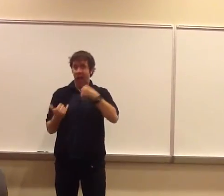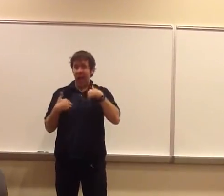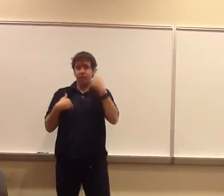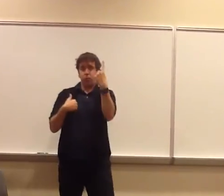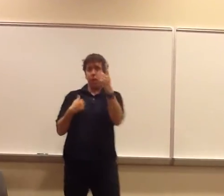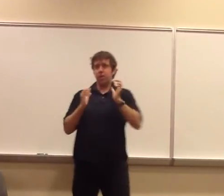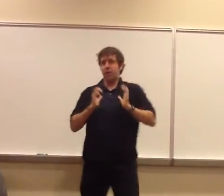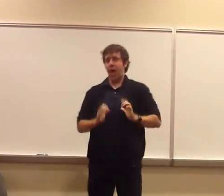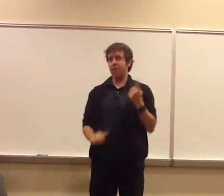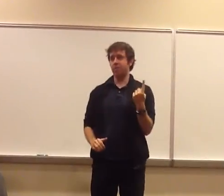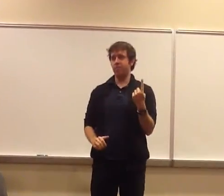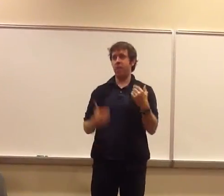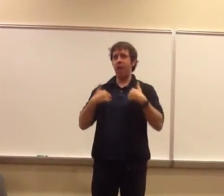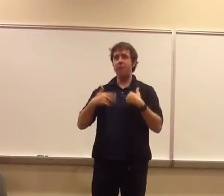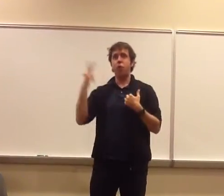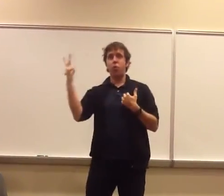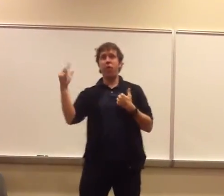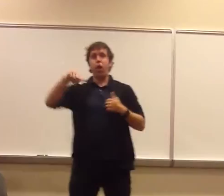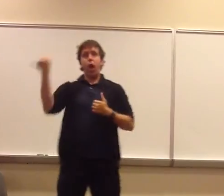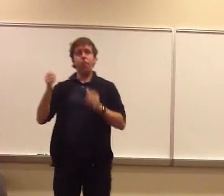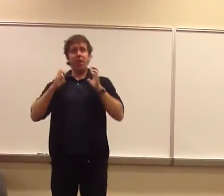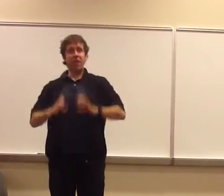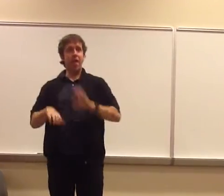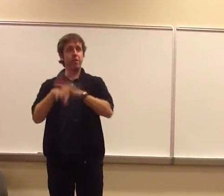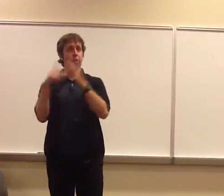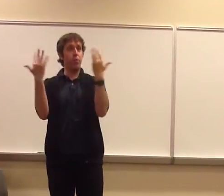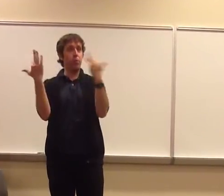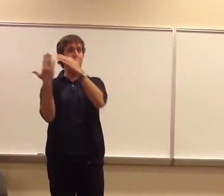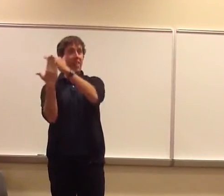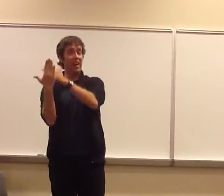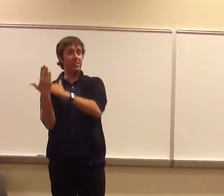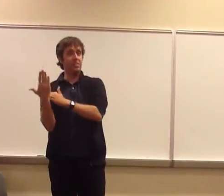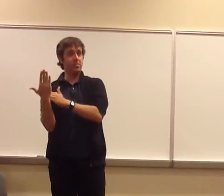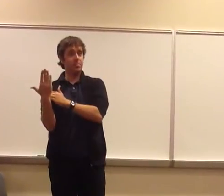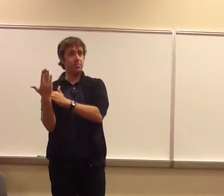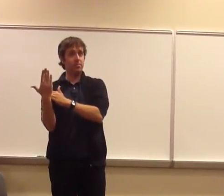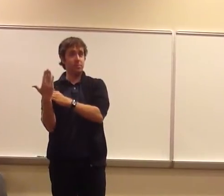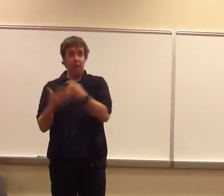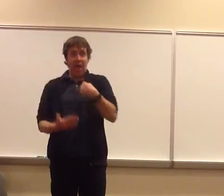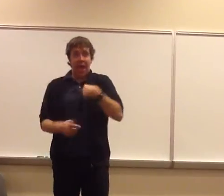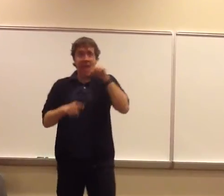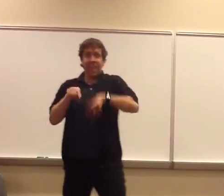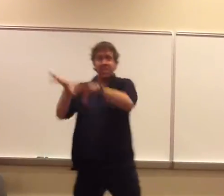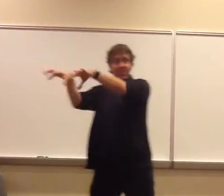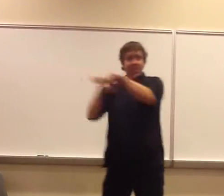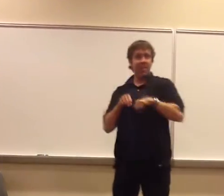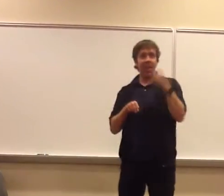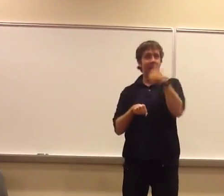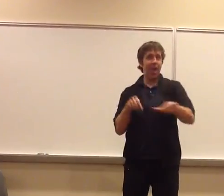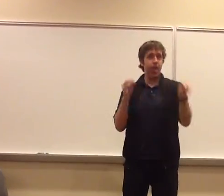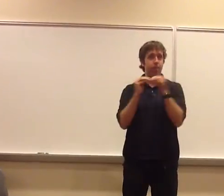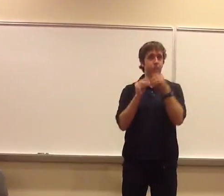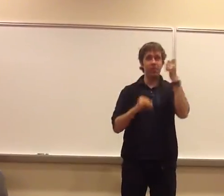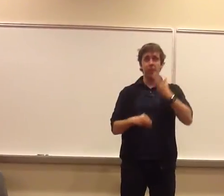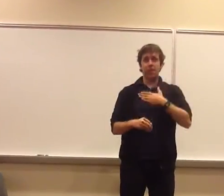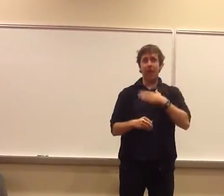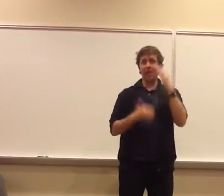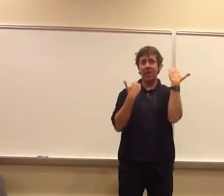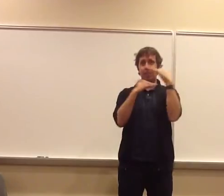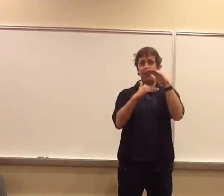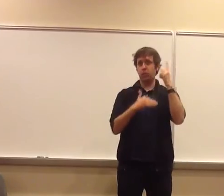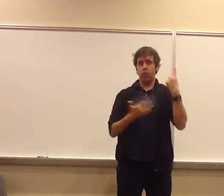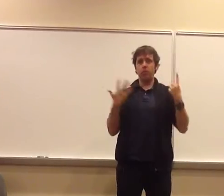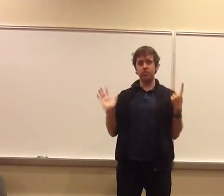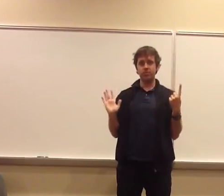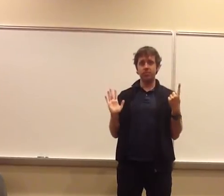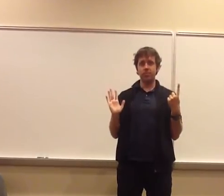time, I do have 1 client, and there are 3 other clients who are on a waiting list that I'm unable to serve. I